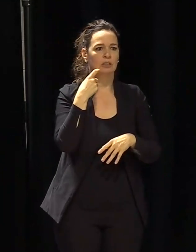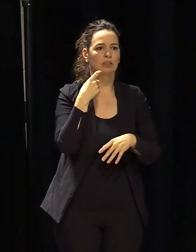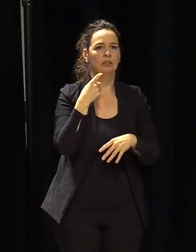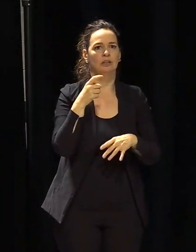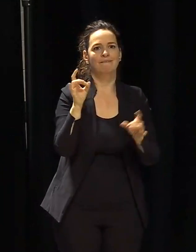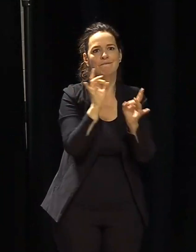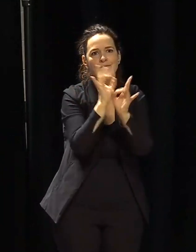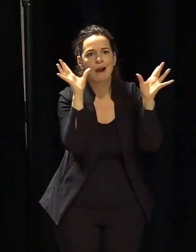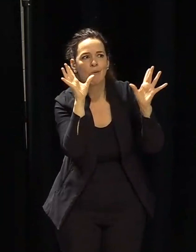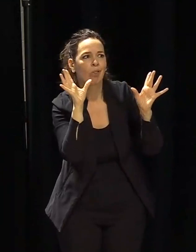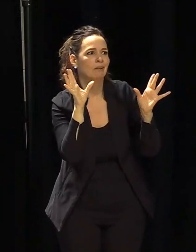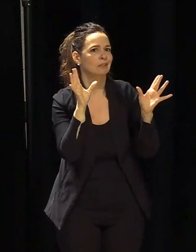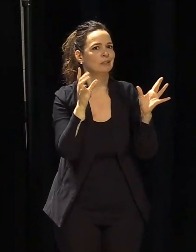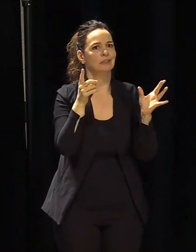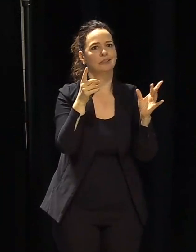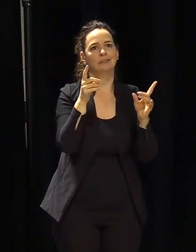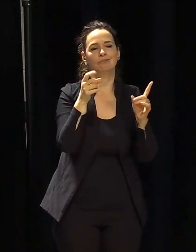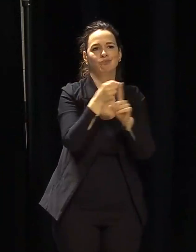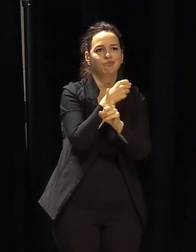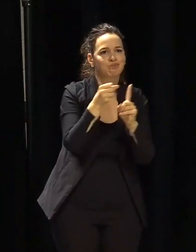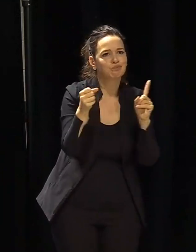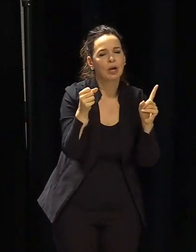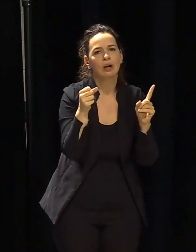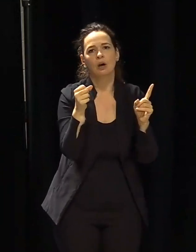beginning. So for